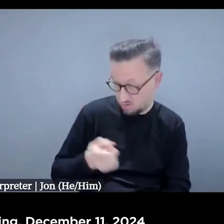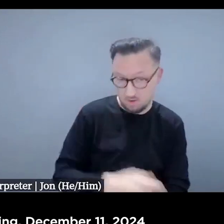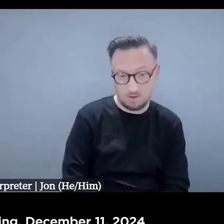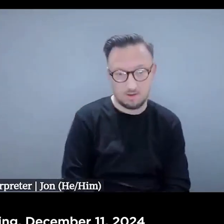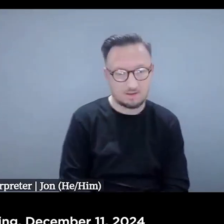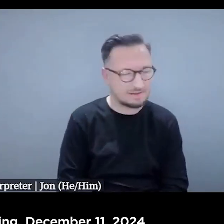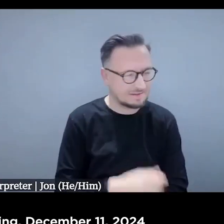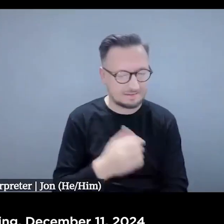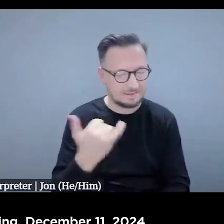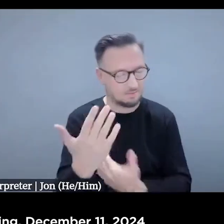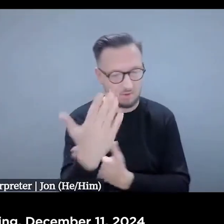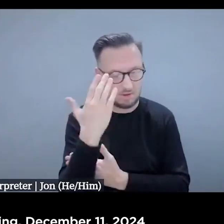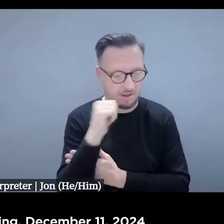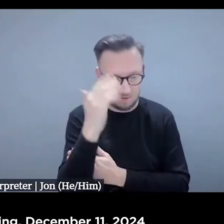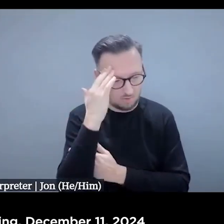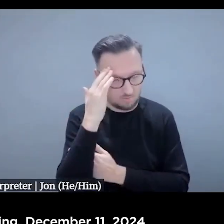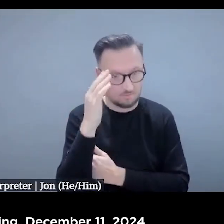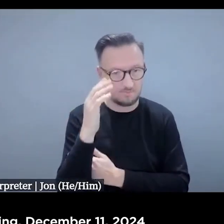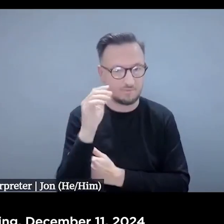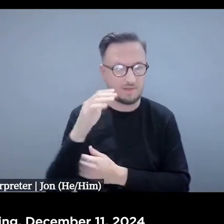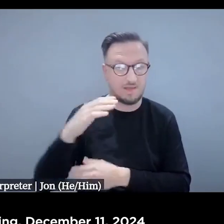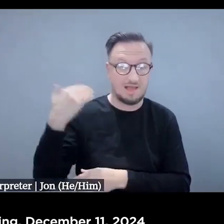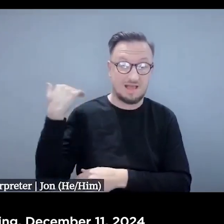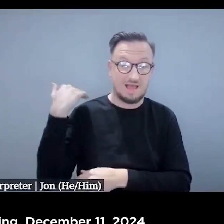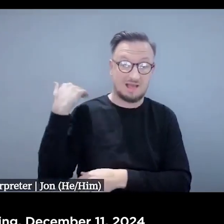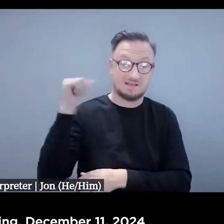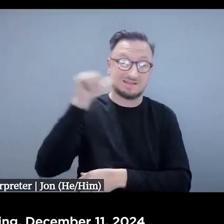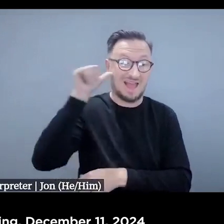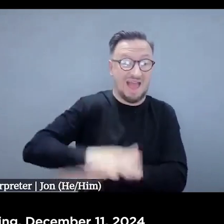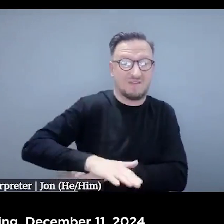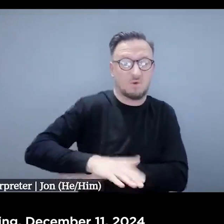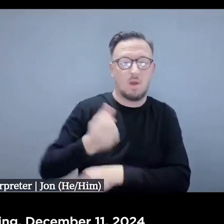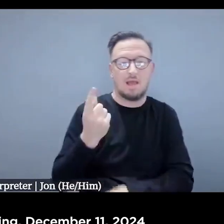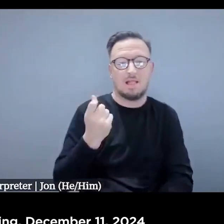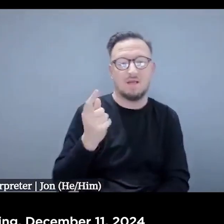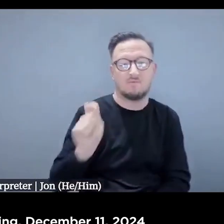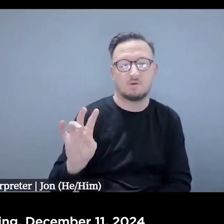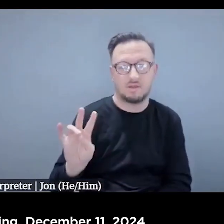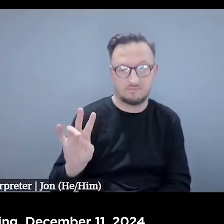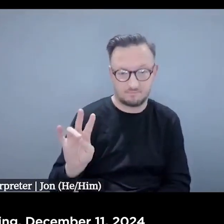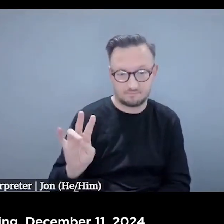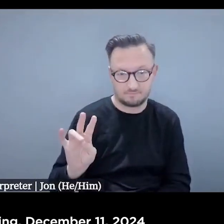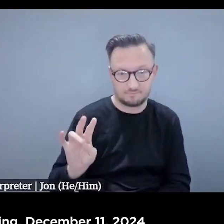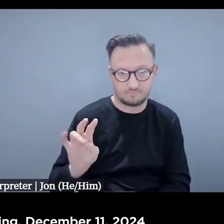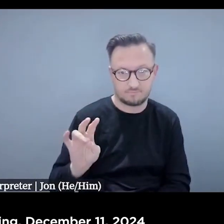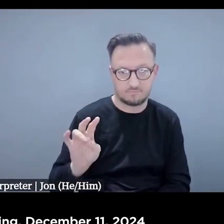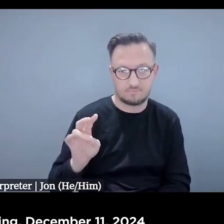I don't know what it was this morning. Late yesterday afternoon, it was 11.7, but I've not looked at